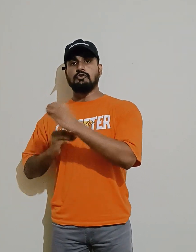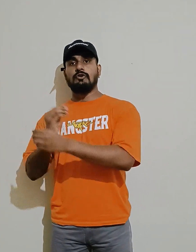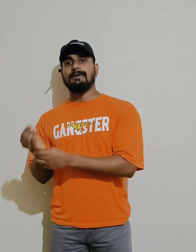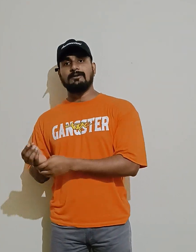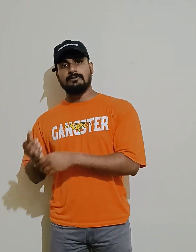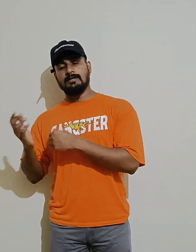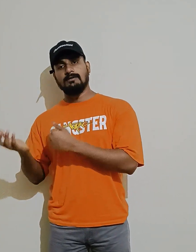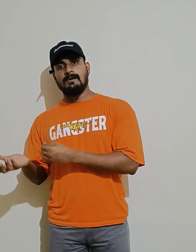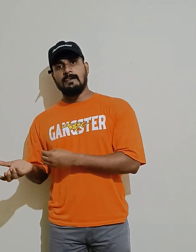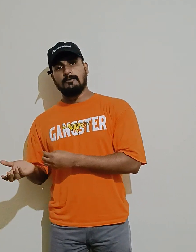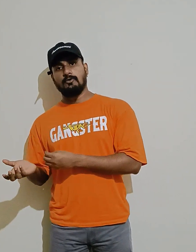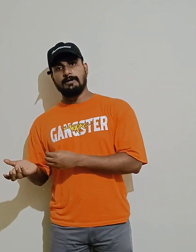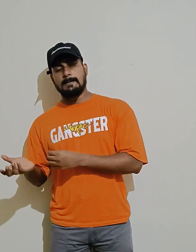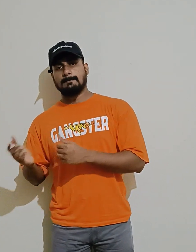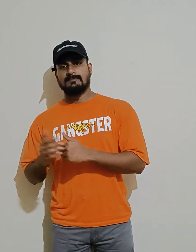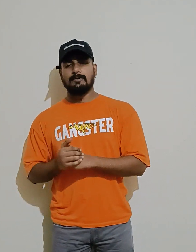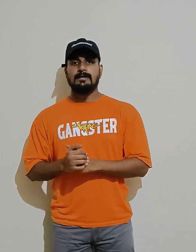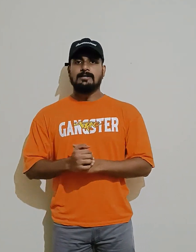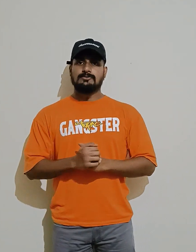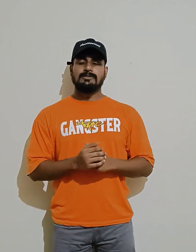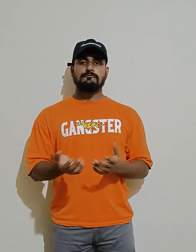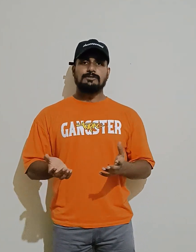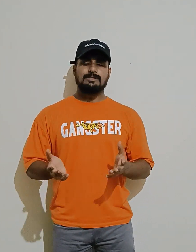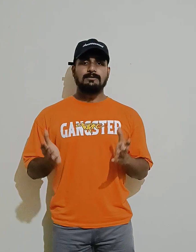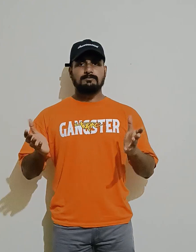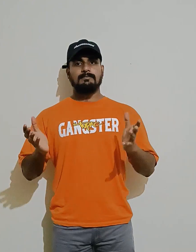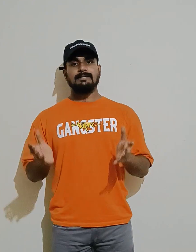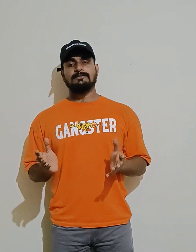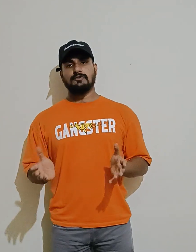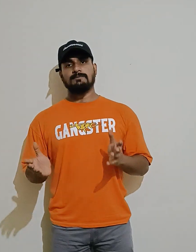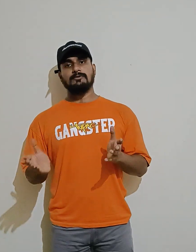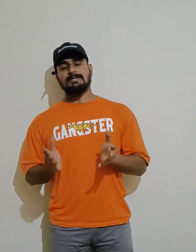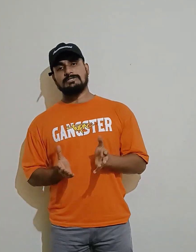to operate on the code. Okay, so this was my today's